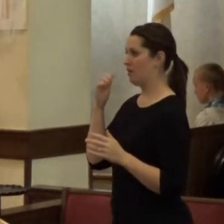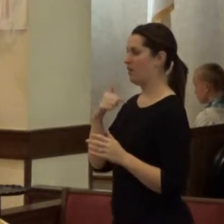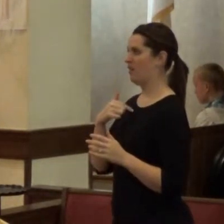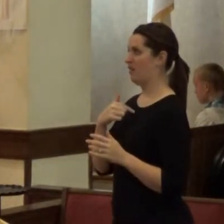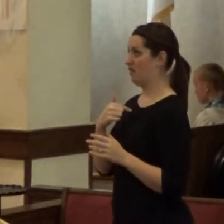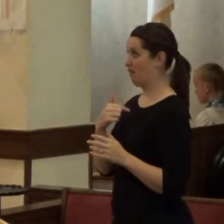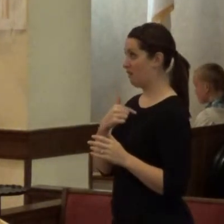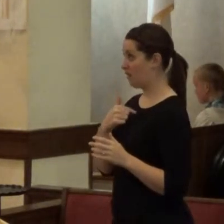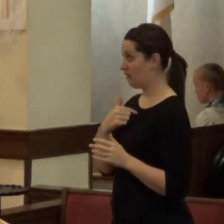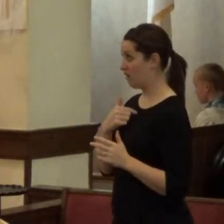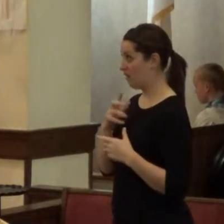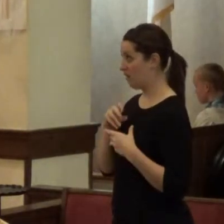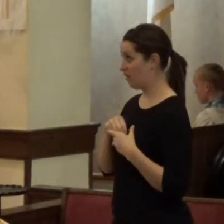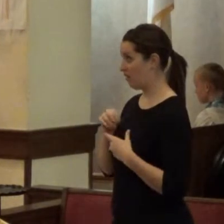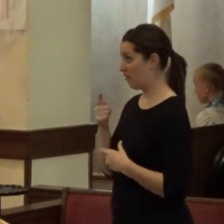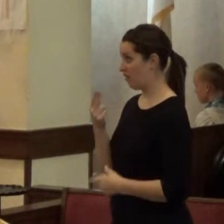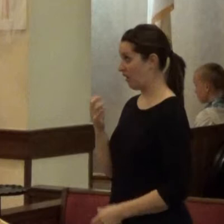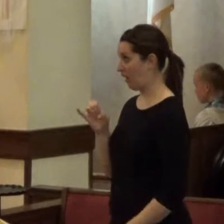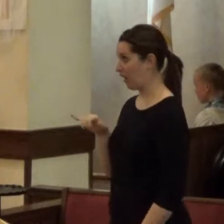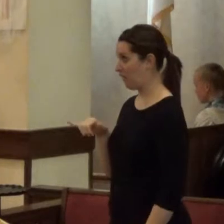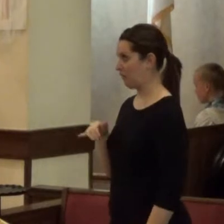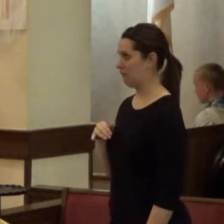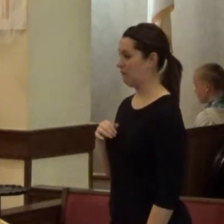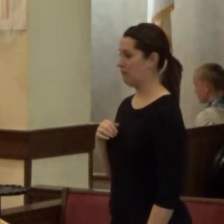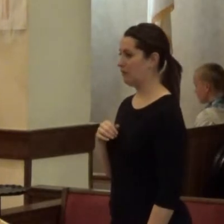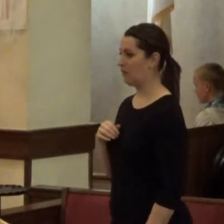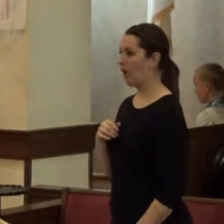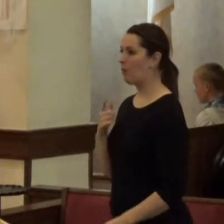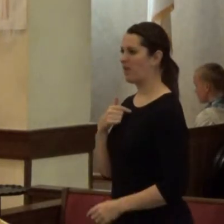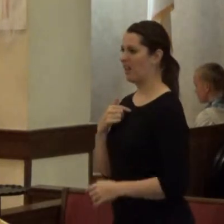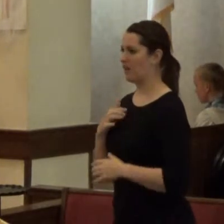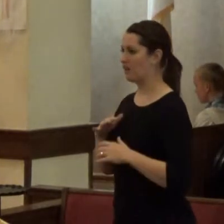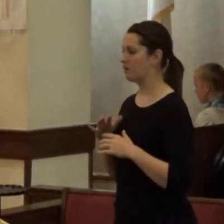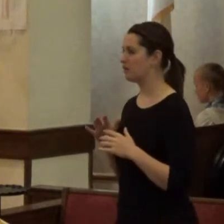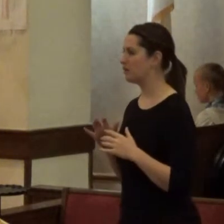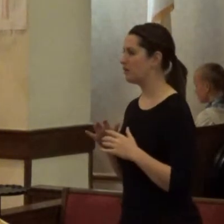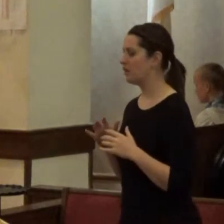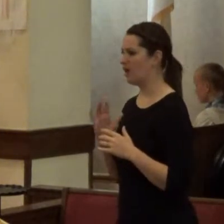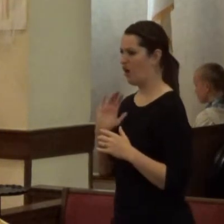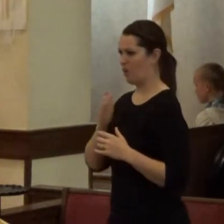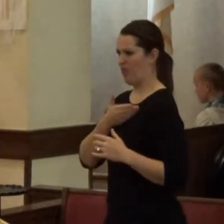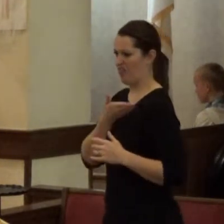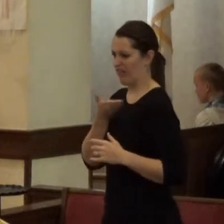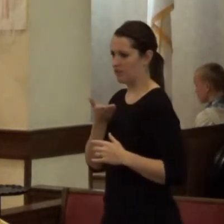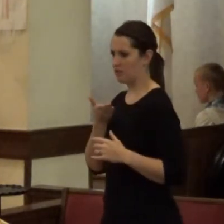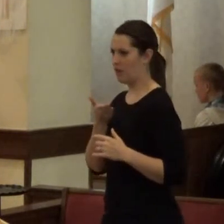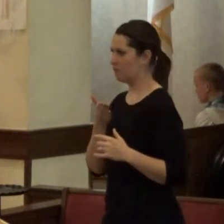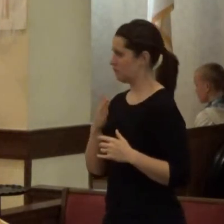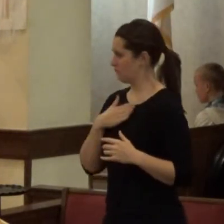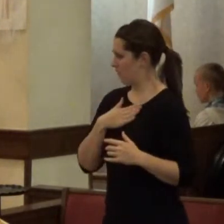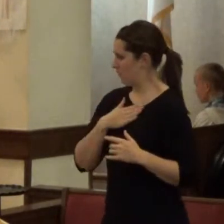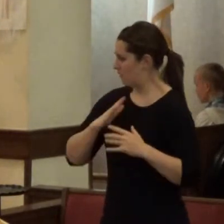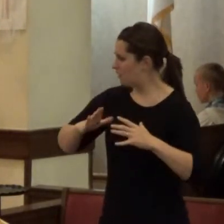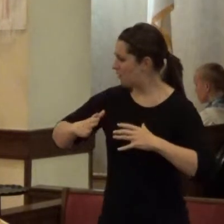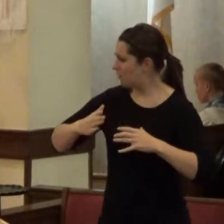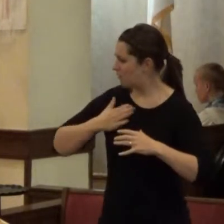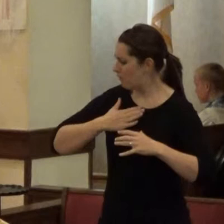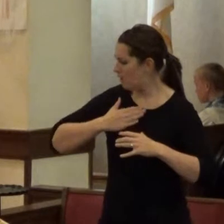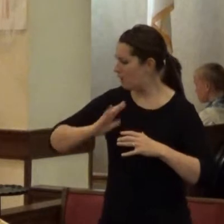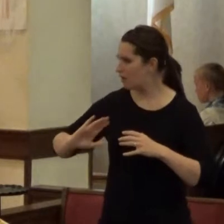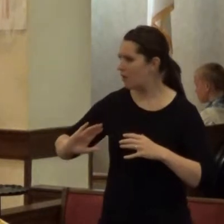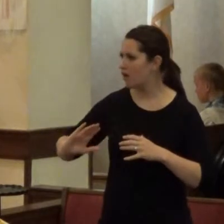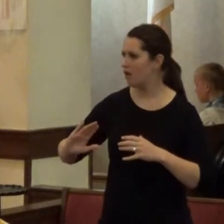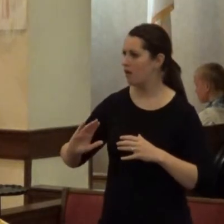they. We get kind of turf conscious with our possessions and our property, and